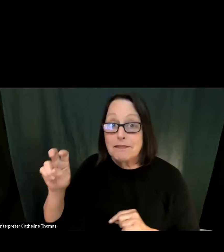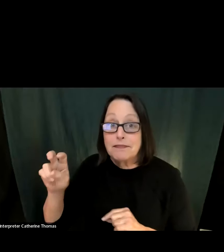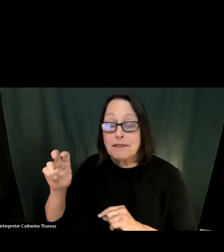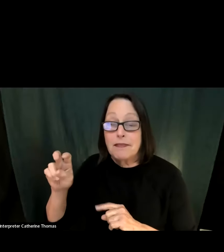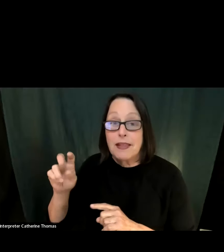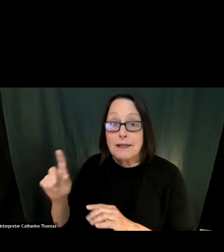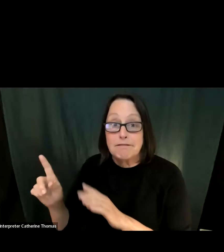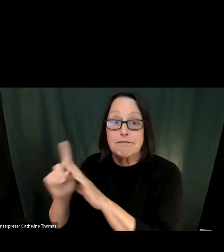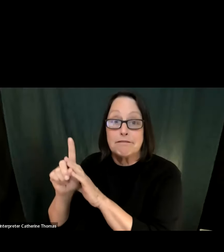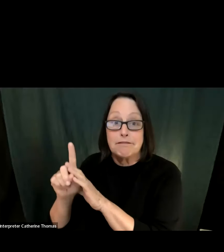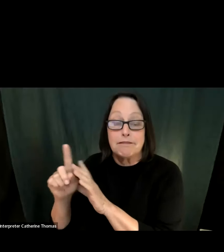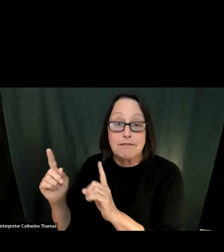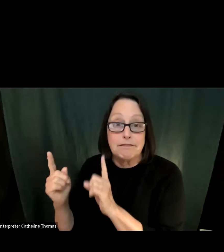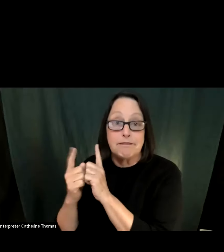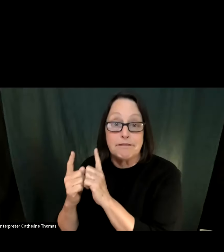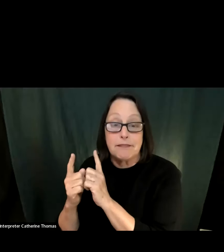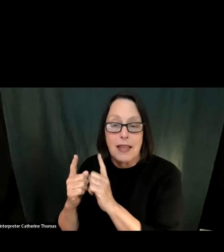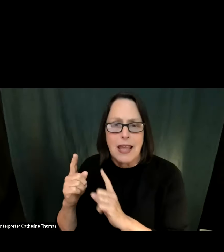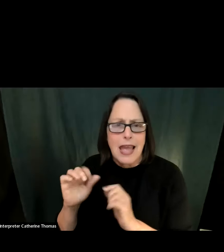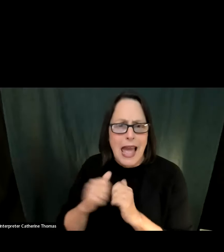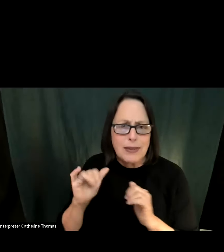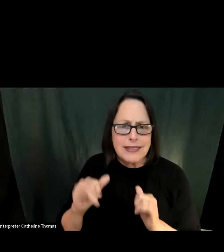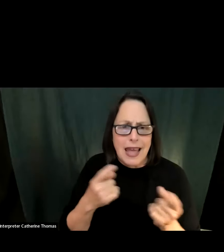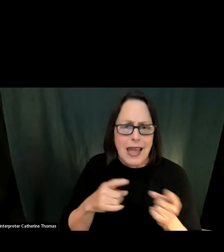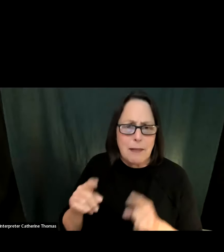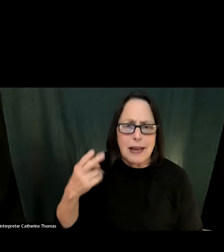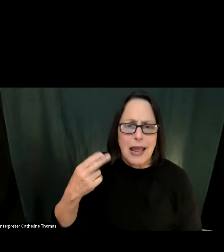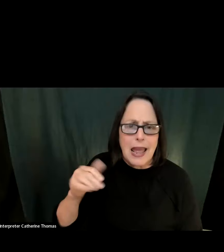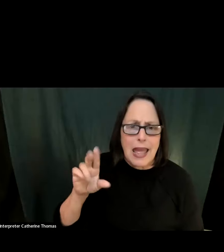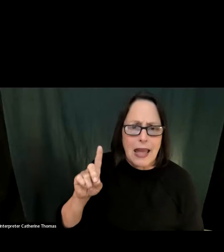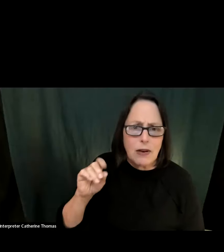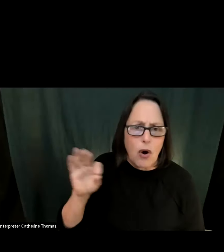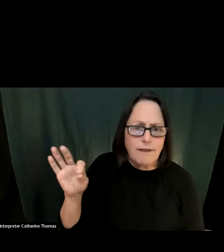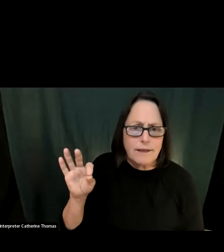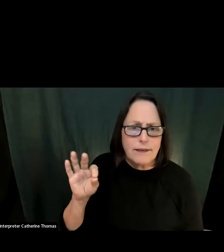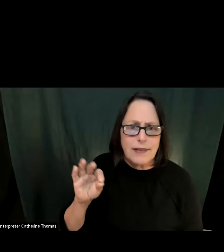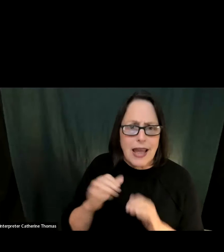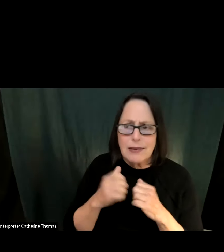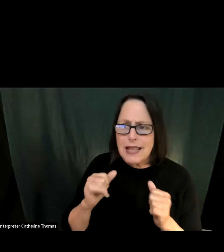model, these teams are available? Does anyone have an answer to that one?